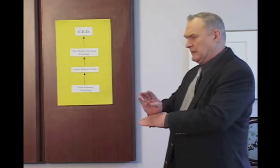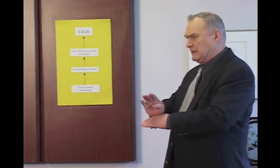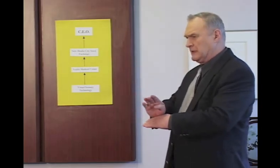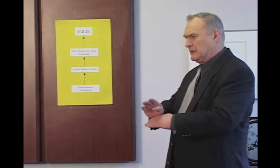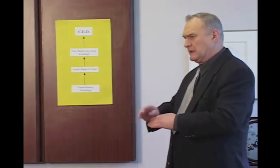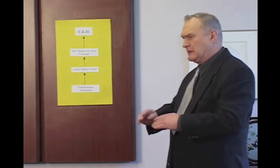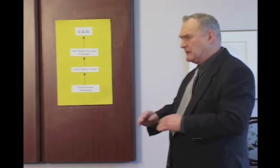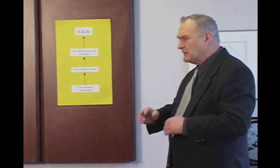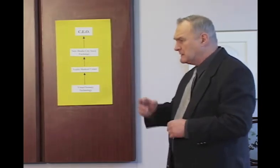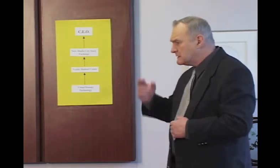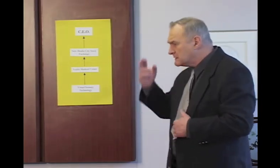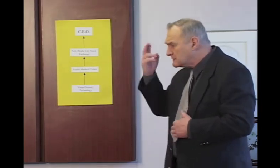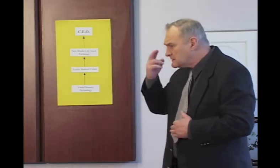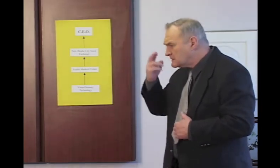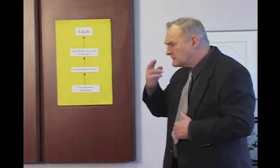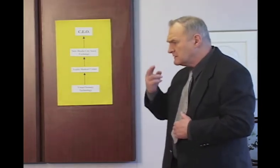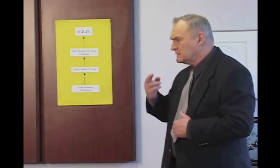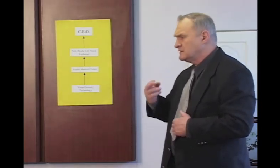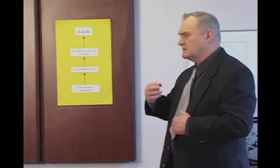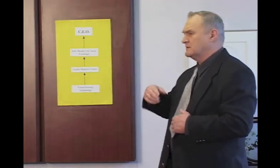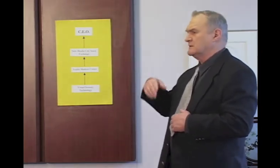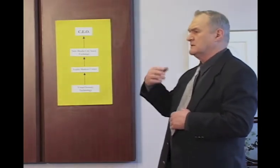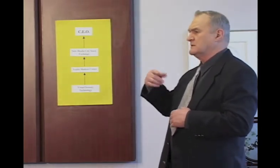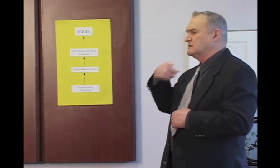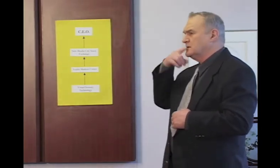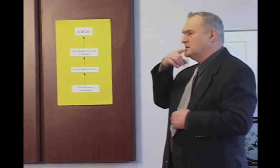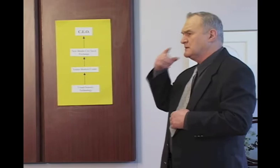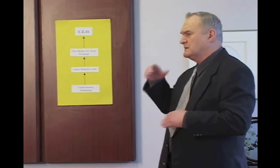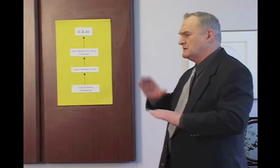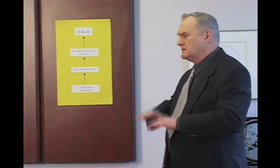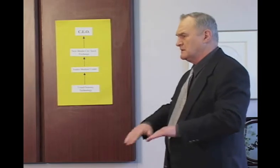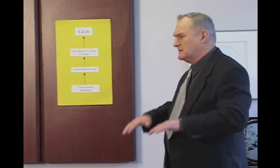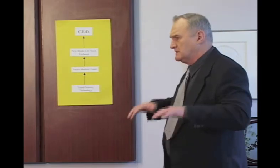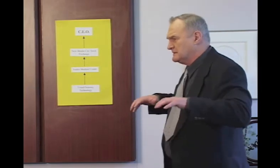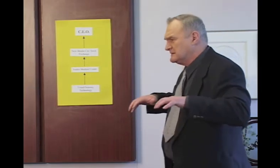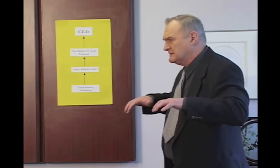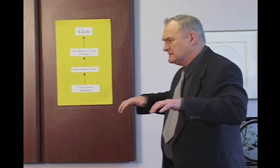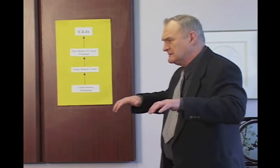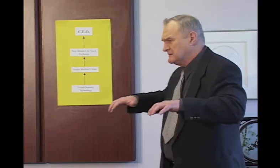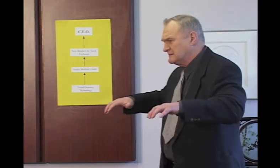Our business is thriving because of the growing numbers of hearing children.